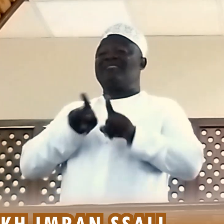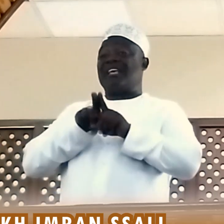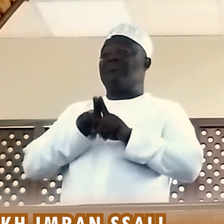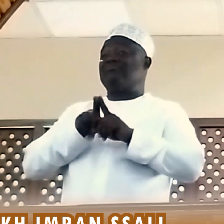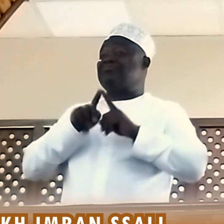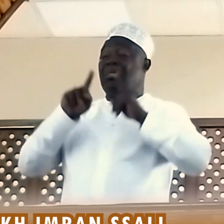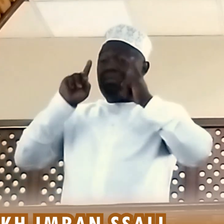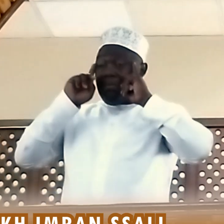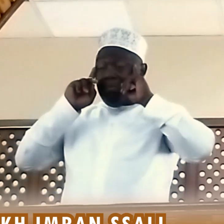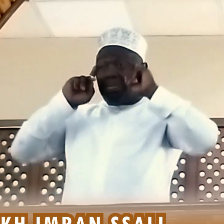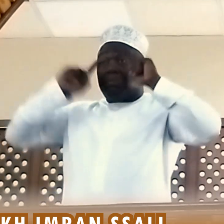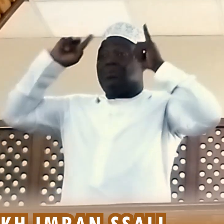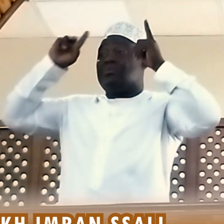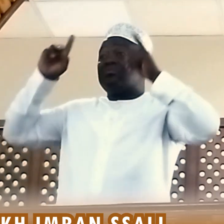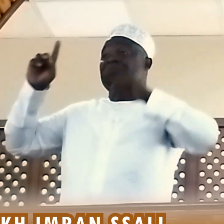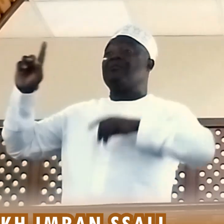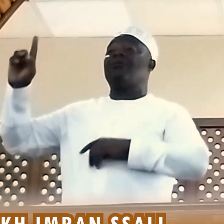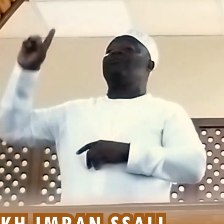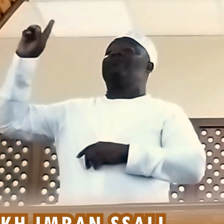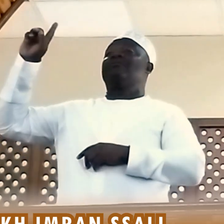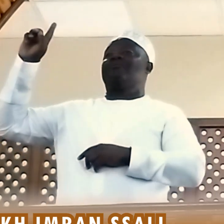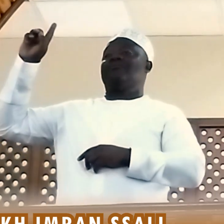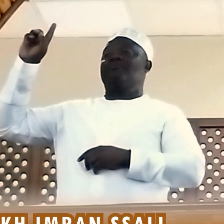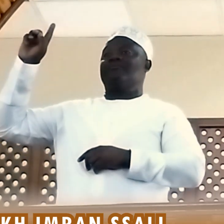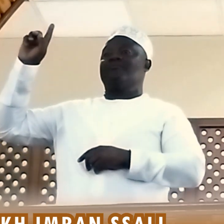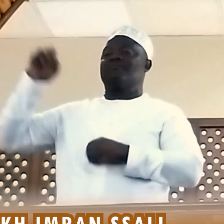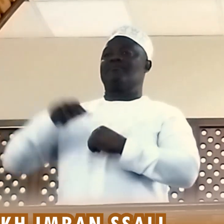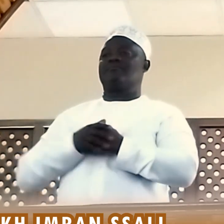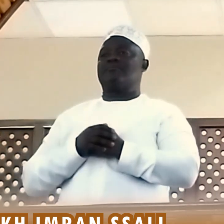enyiiza Allah, akabenje kayo akasooka enyiiza Allah